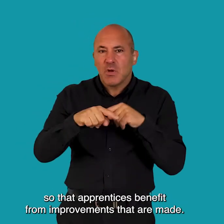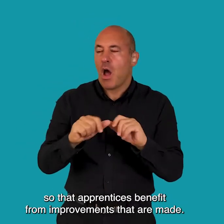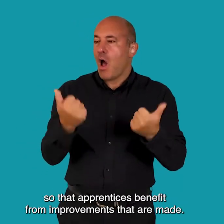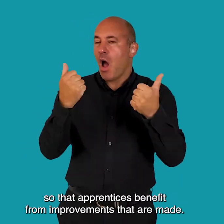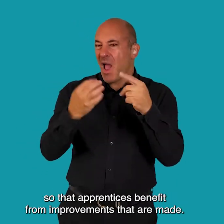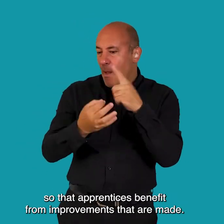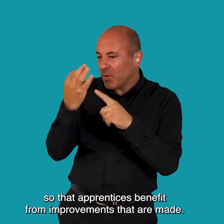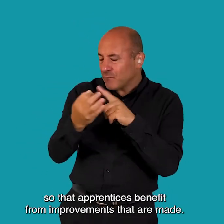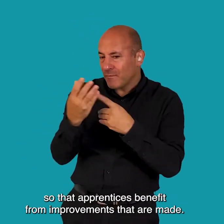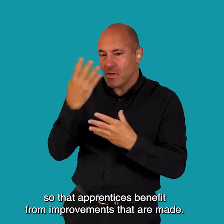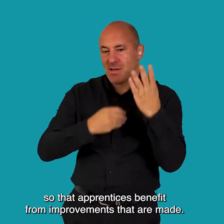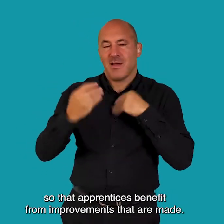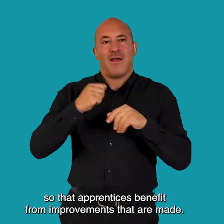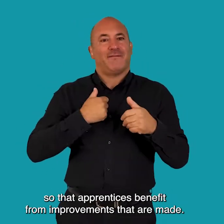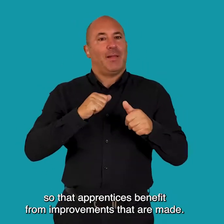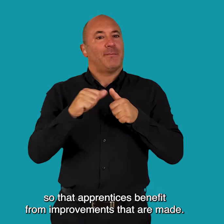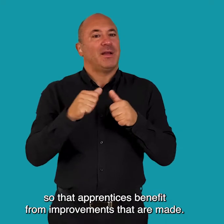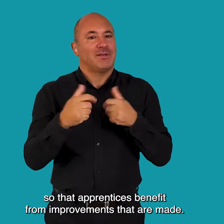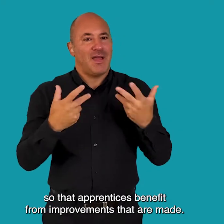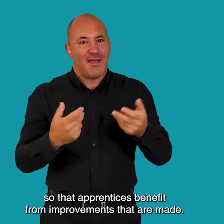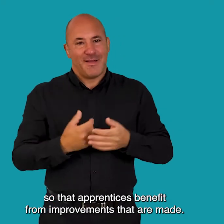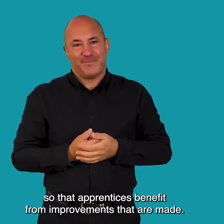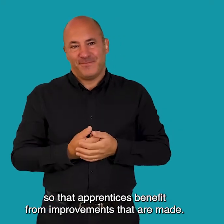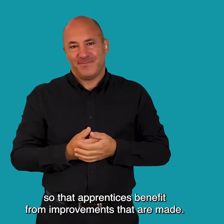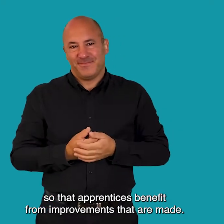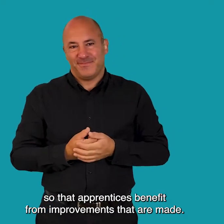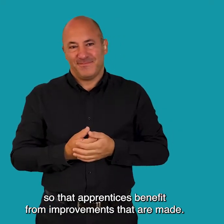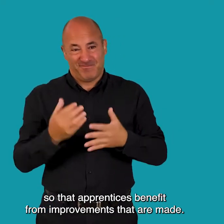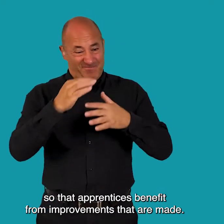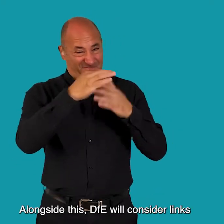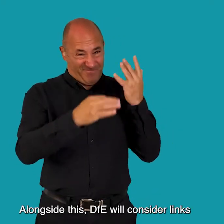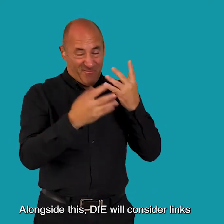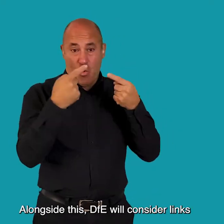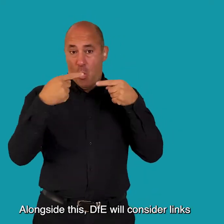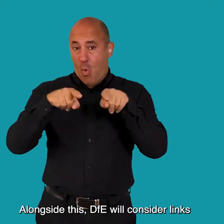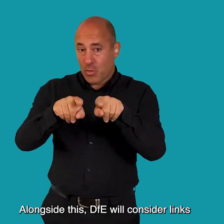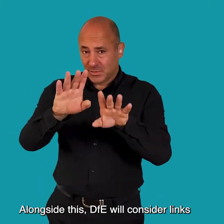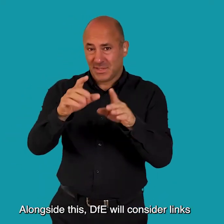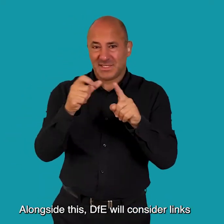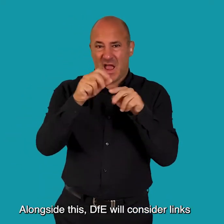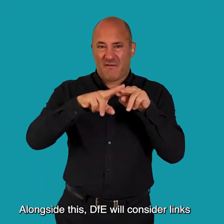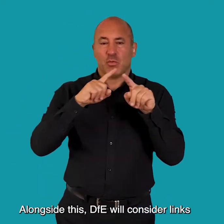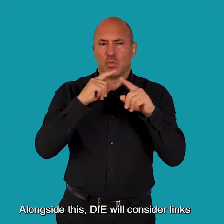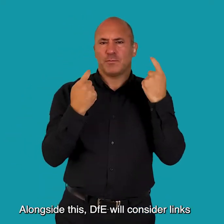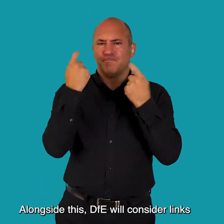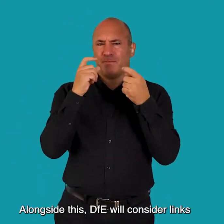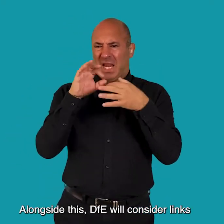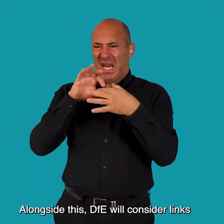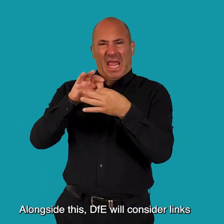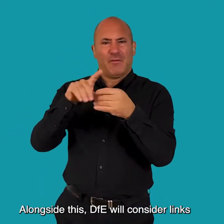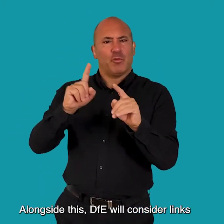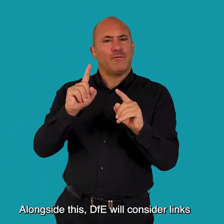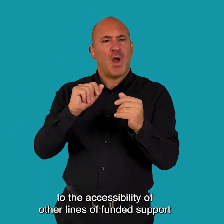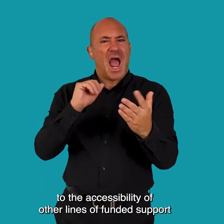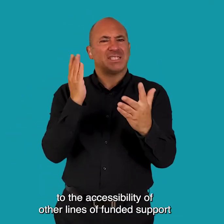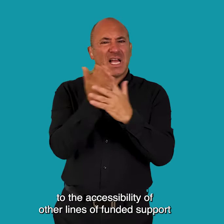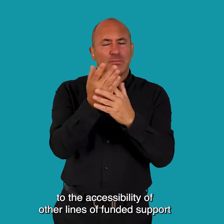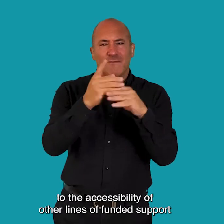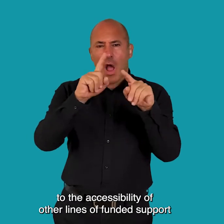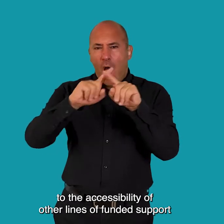that apprentices benefit from improvements that are made. Alongside this, DFE will consider links to the accessibility